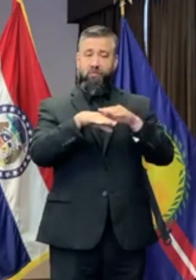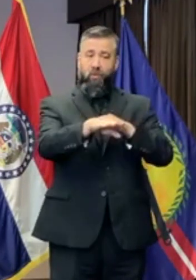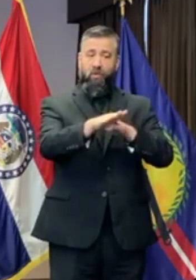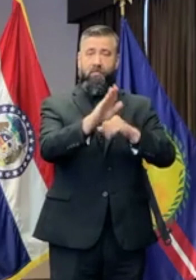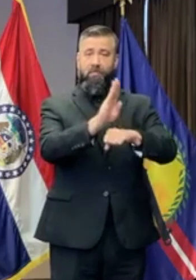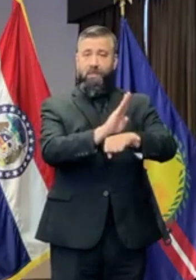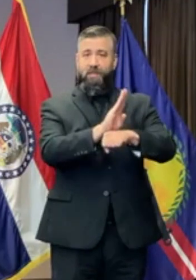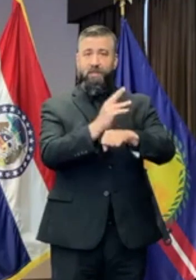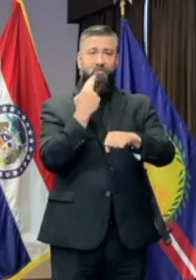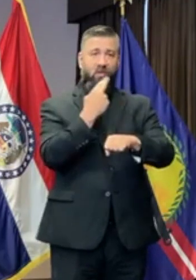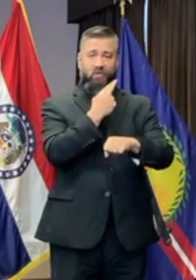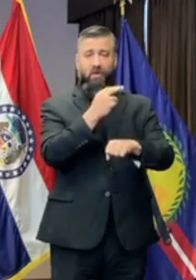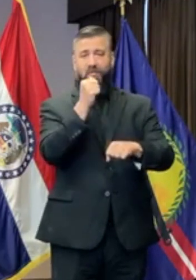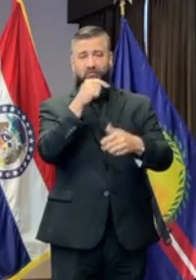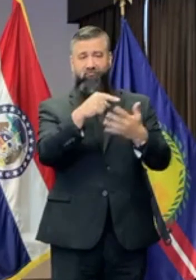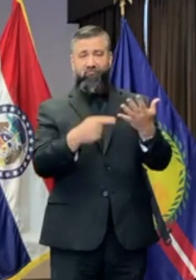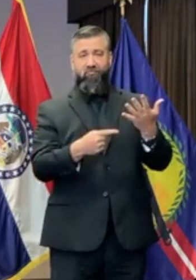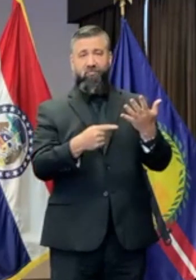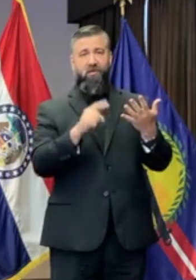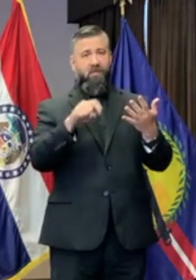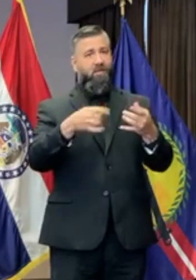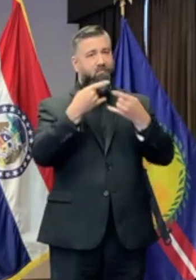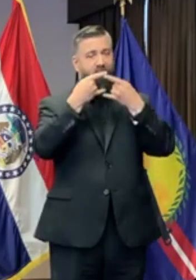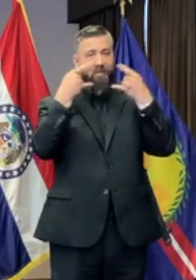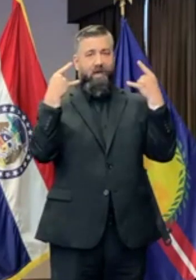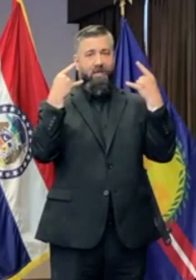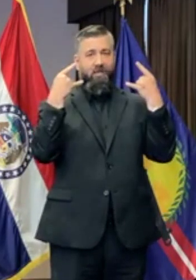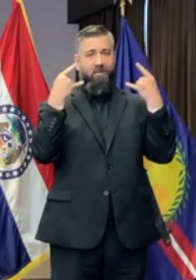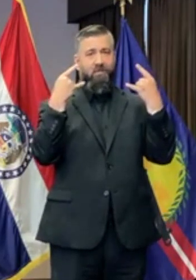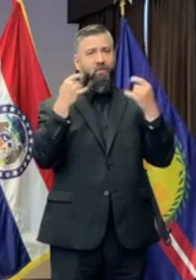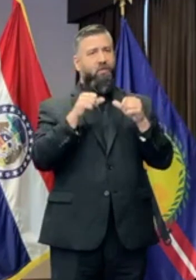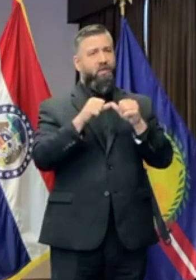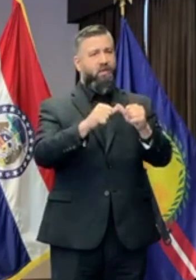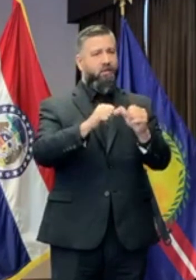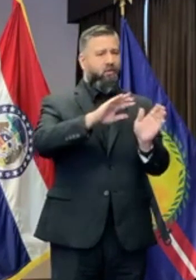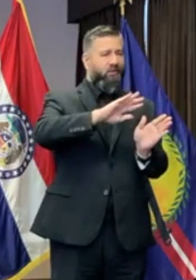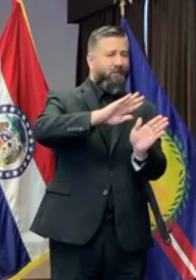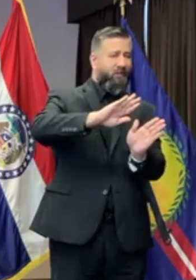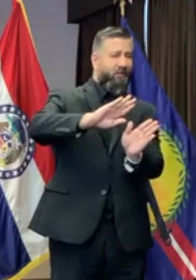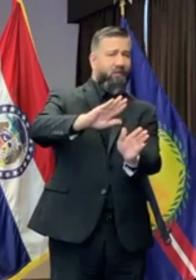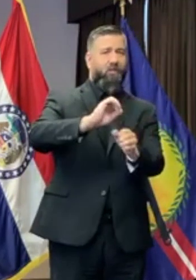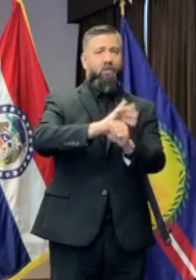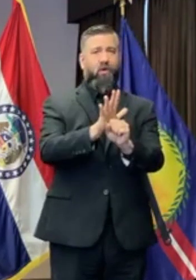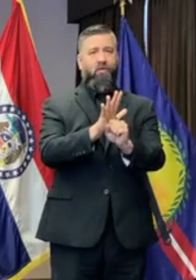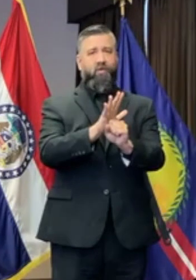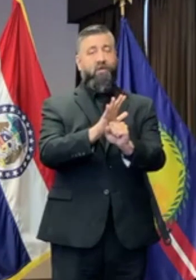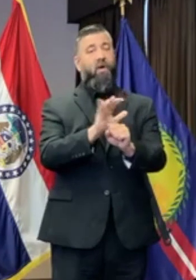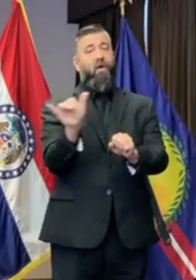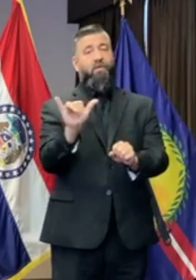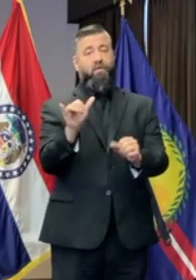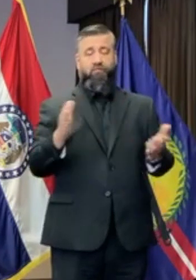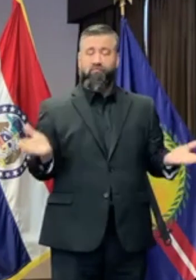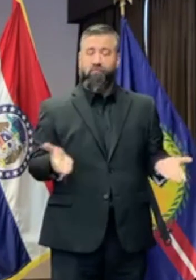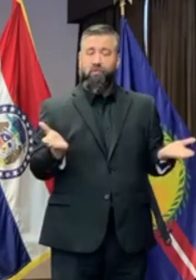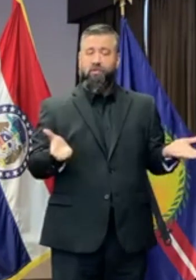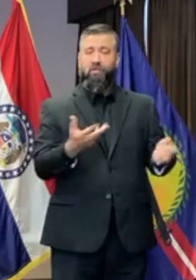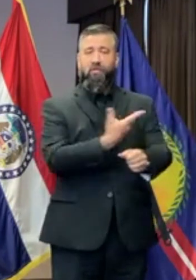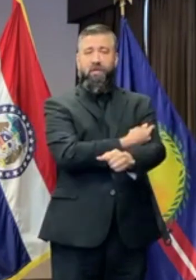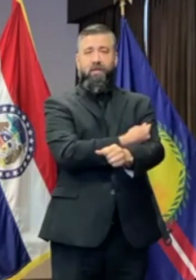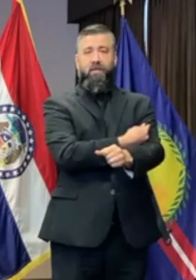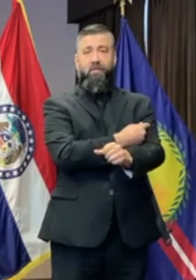stay masked to mitigate the spread of COVID as we continue to encourage vaccinations. However, if you are